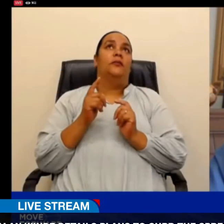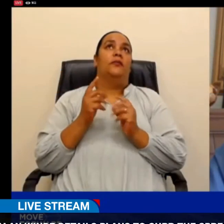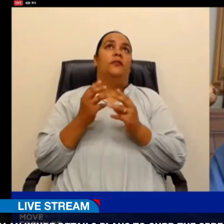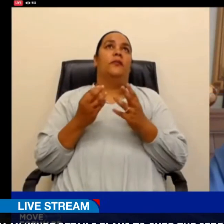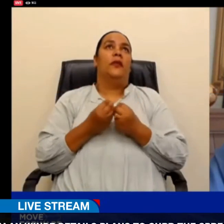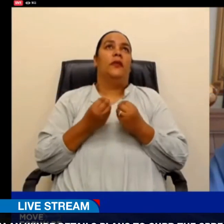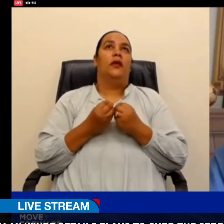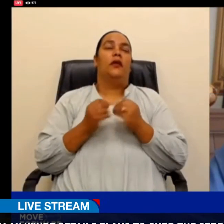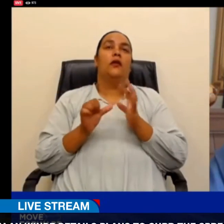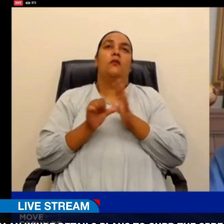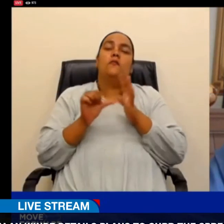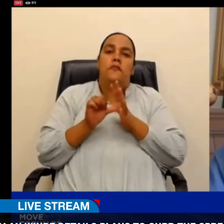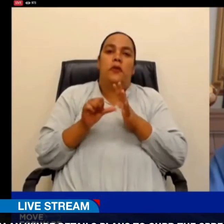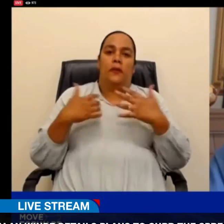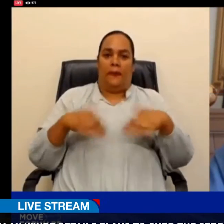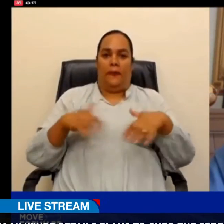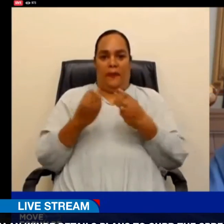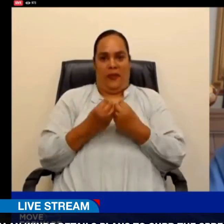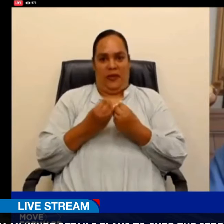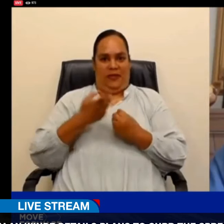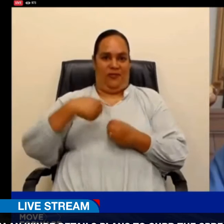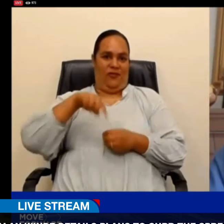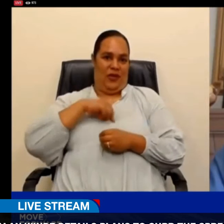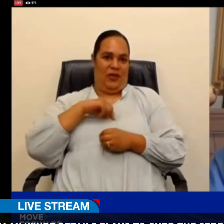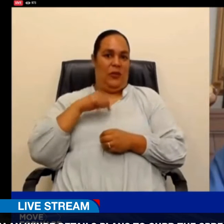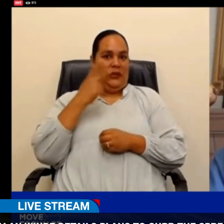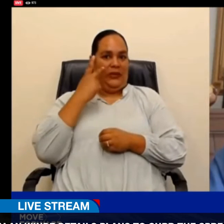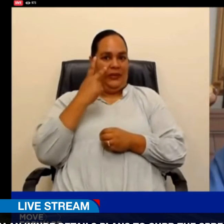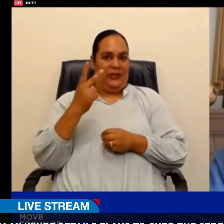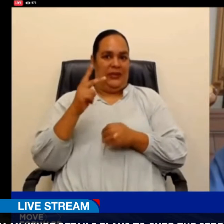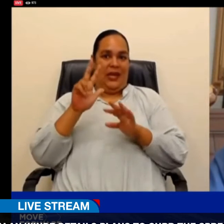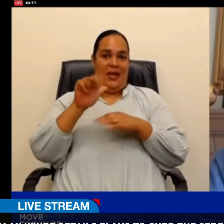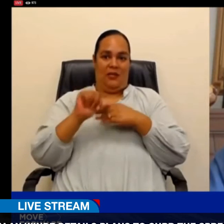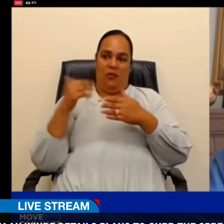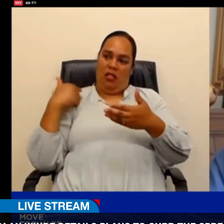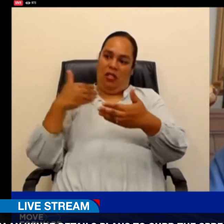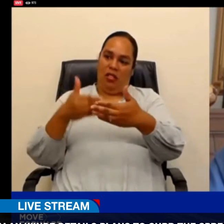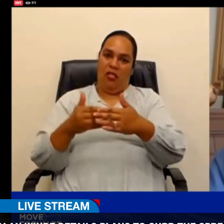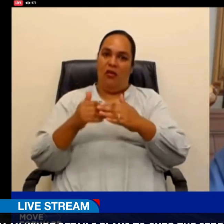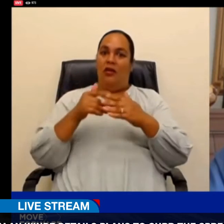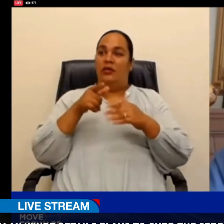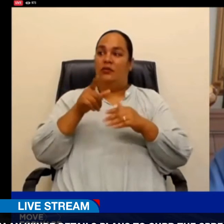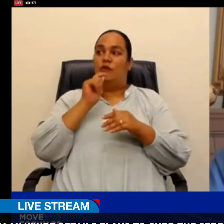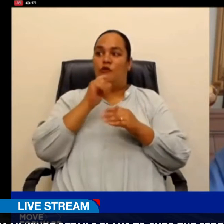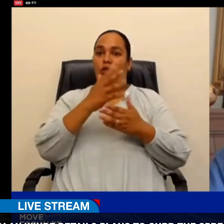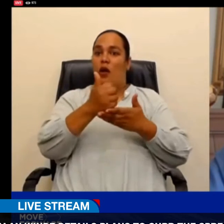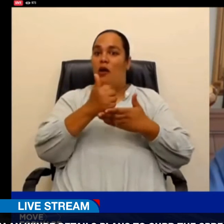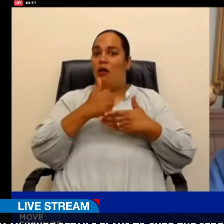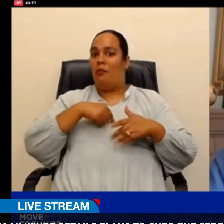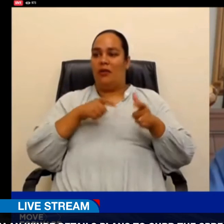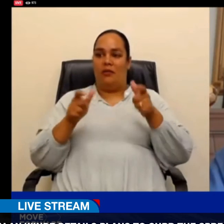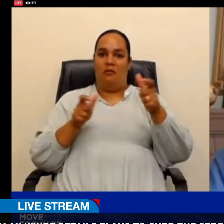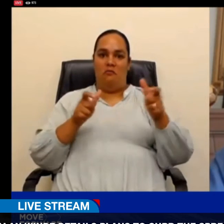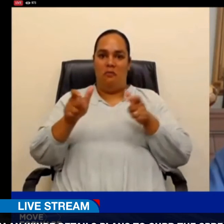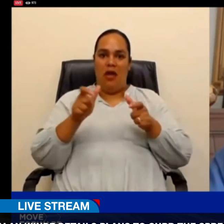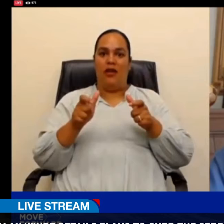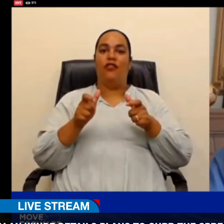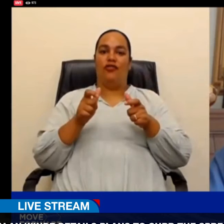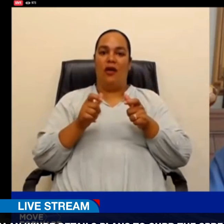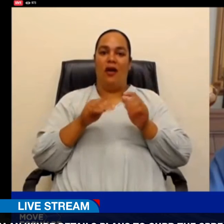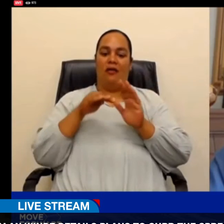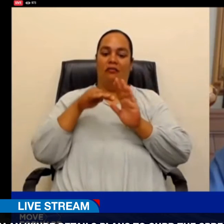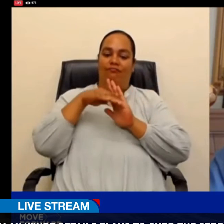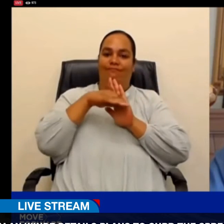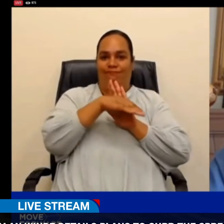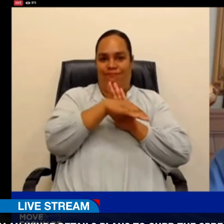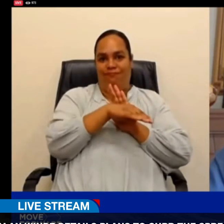the most important thing for us, and we've seen it over the last 8 months of how that has really helped us to manage and flatten the curve. And